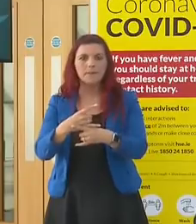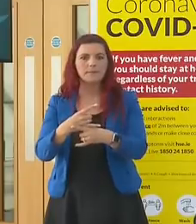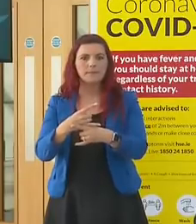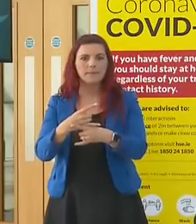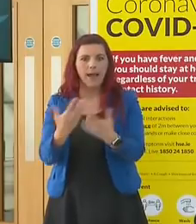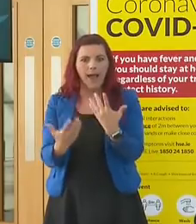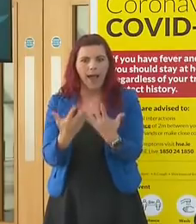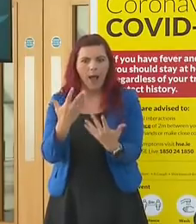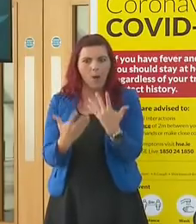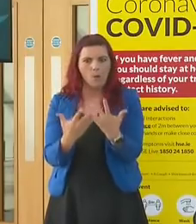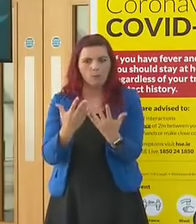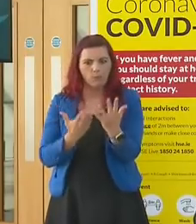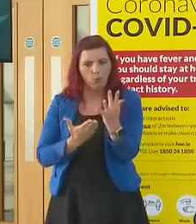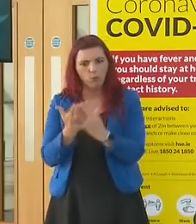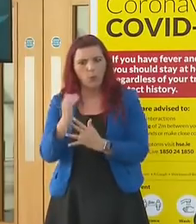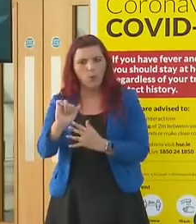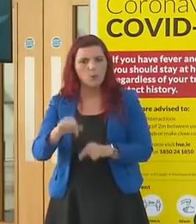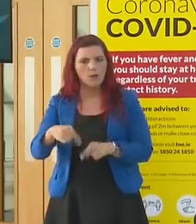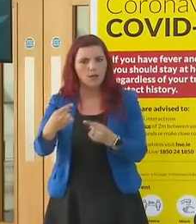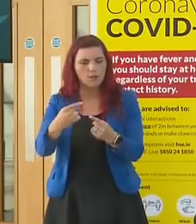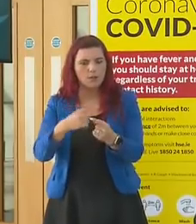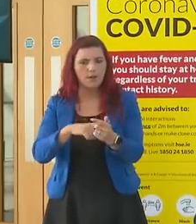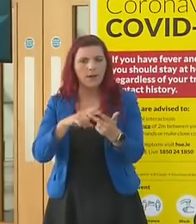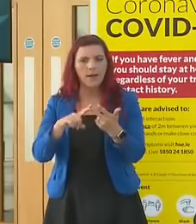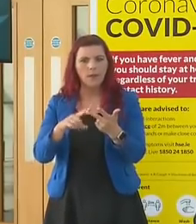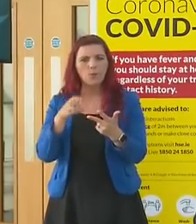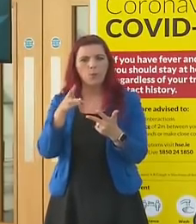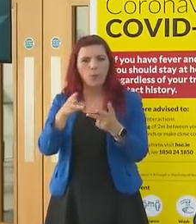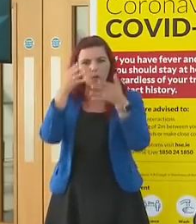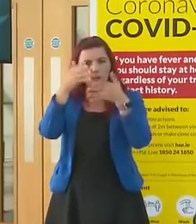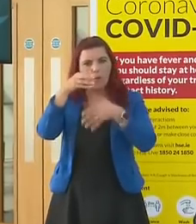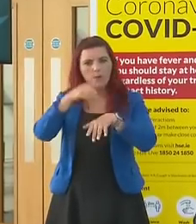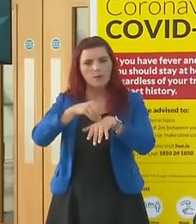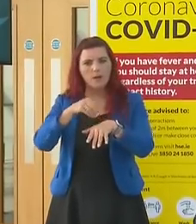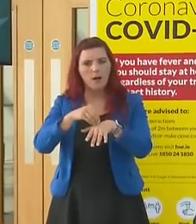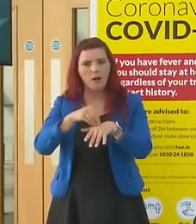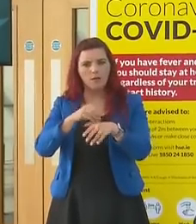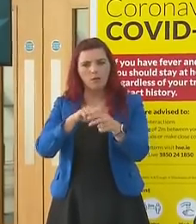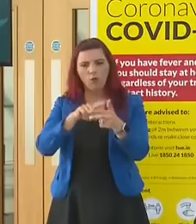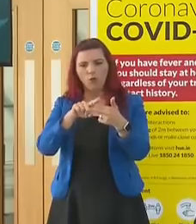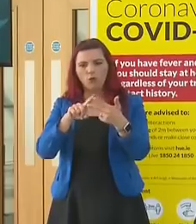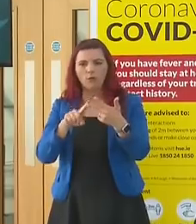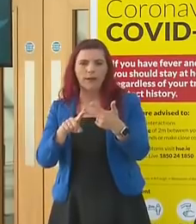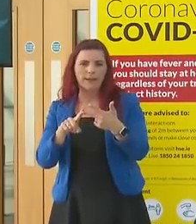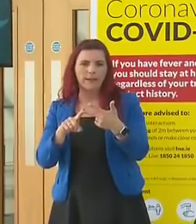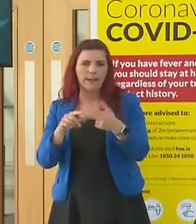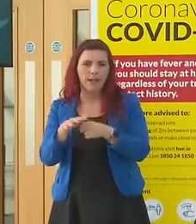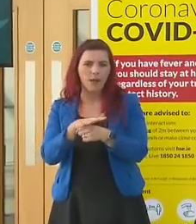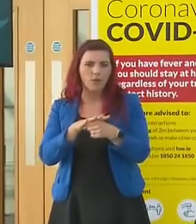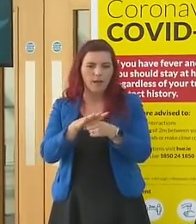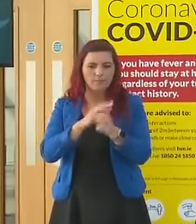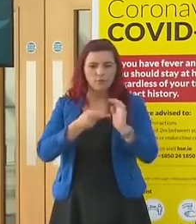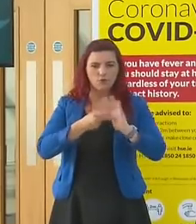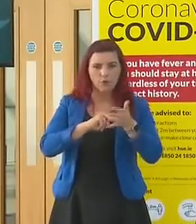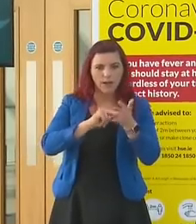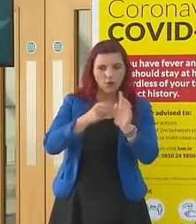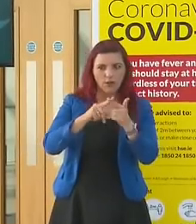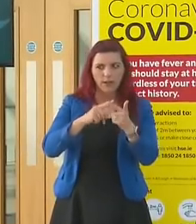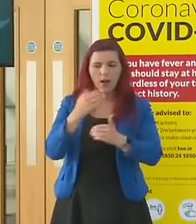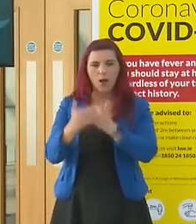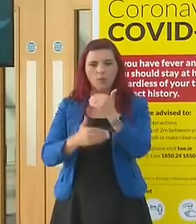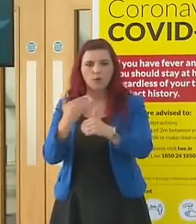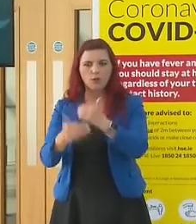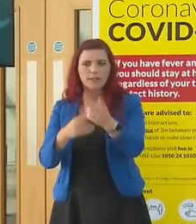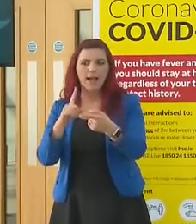overcome those challenges, and also we will focus on three key areas: strategy, operations